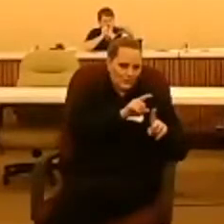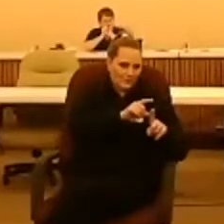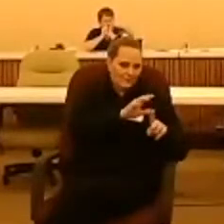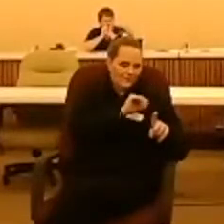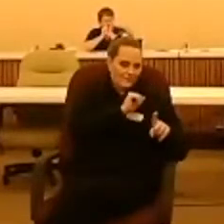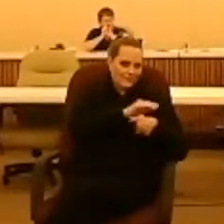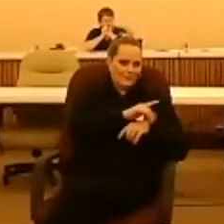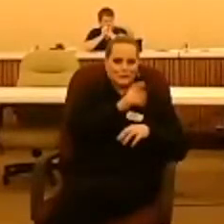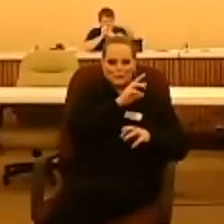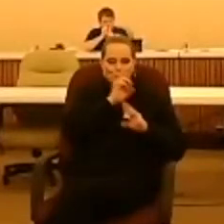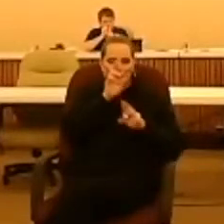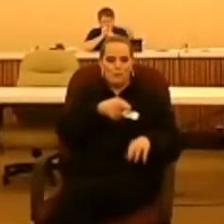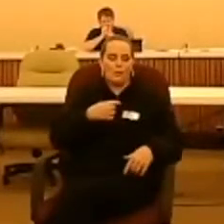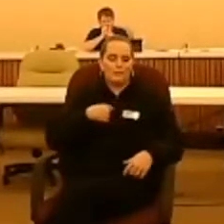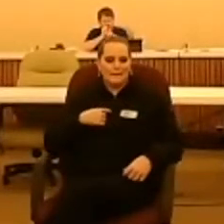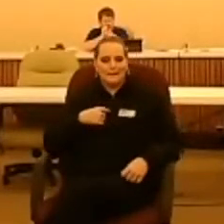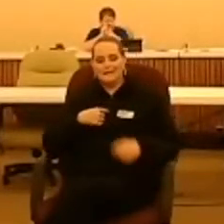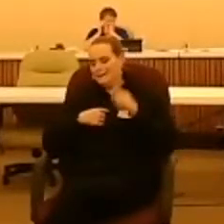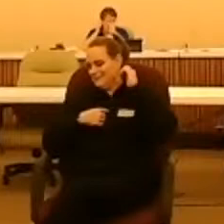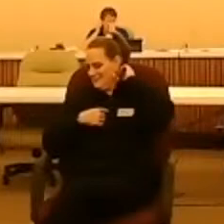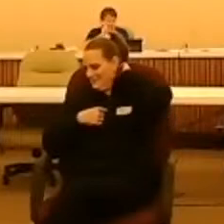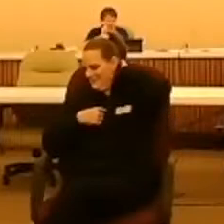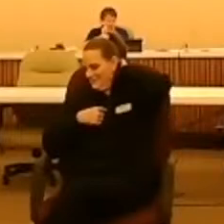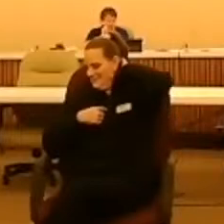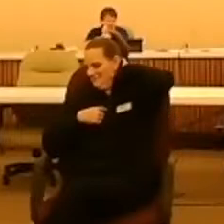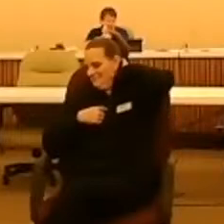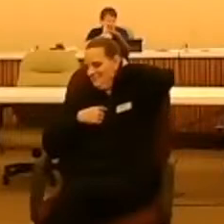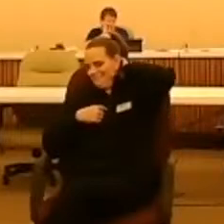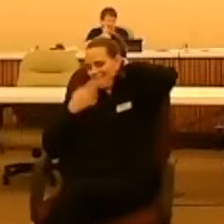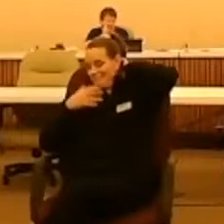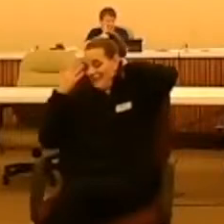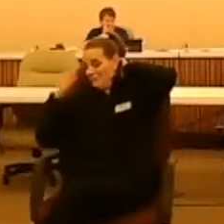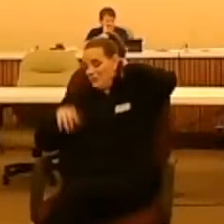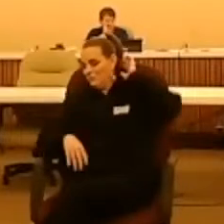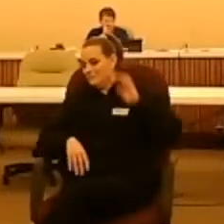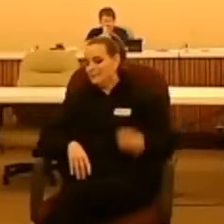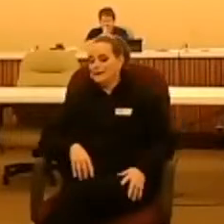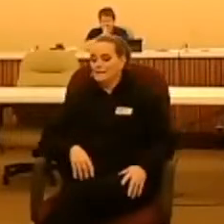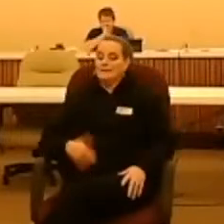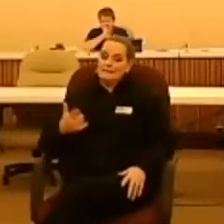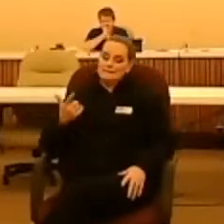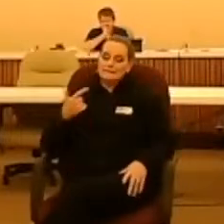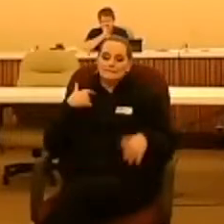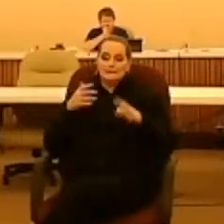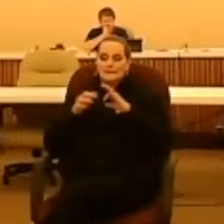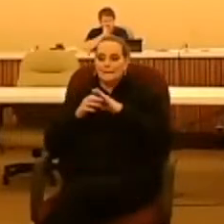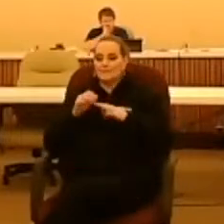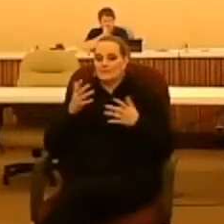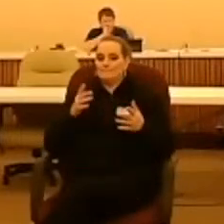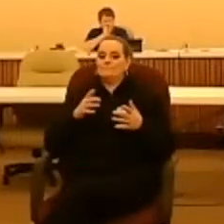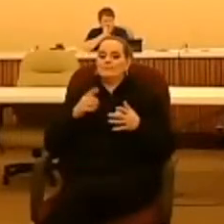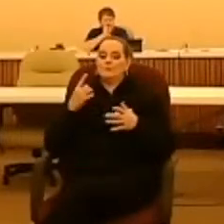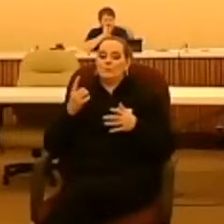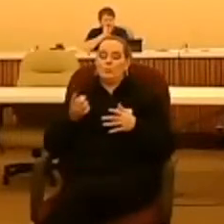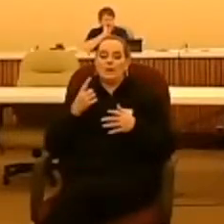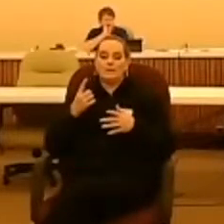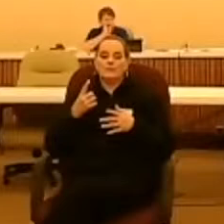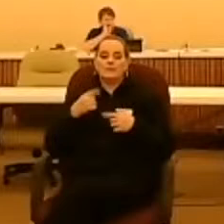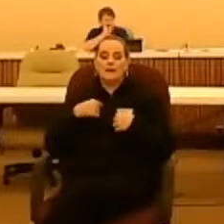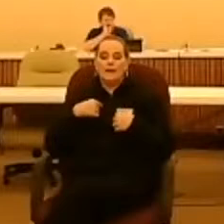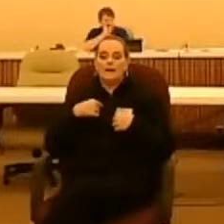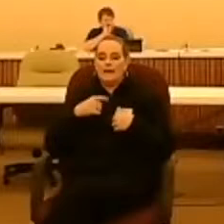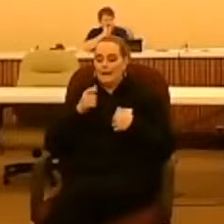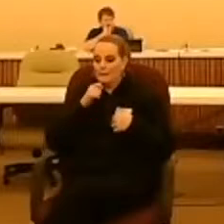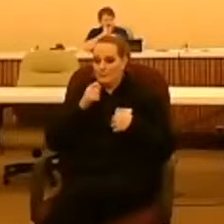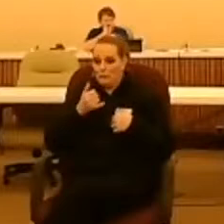go report me. Yeah, I don't know. It's a tough thing, but like I said, it's one that clearly I would have been